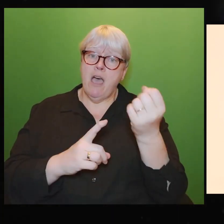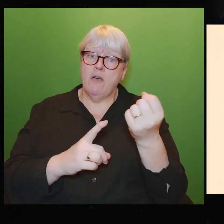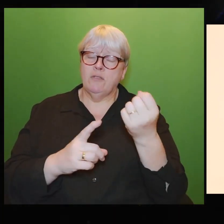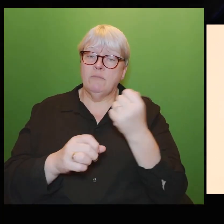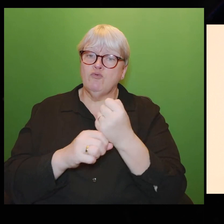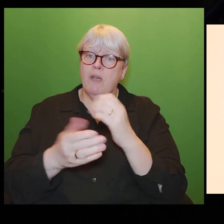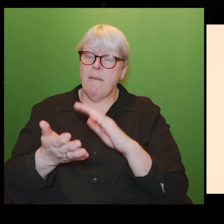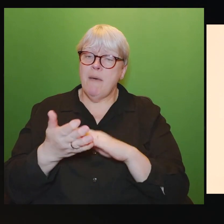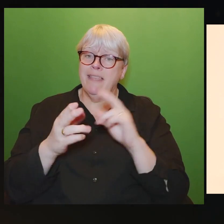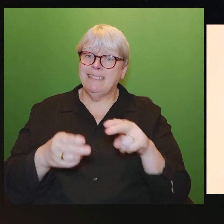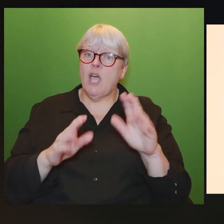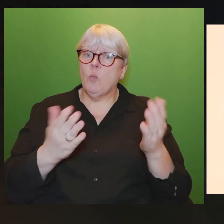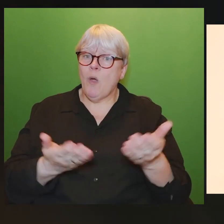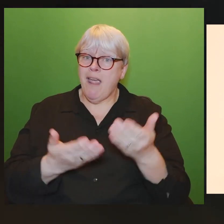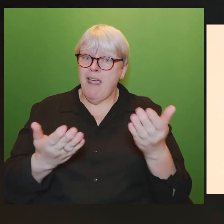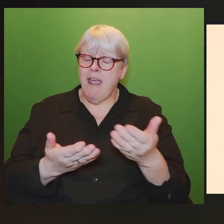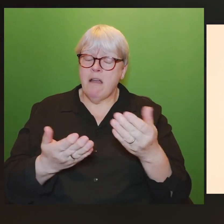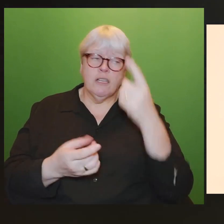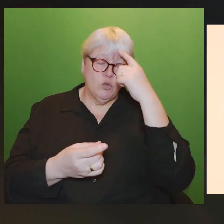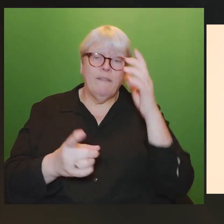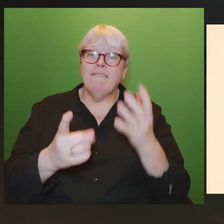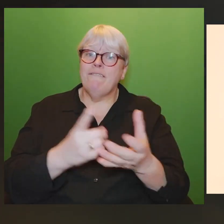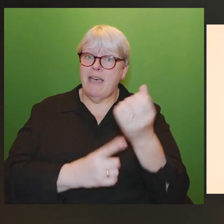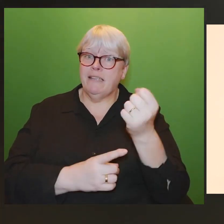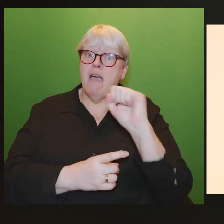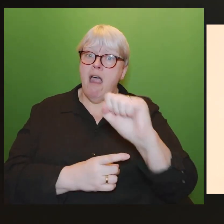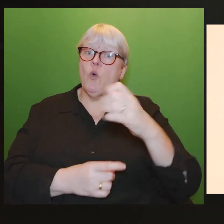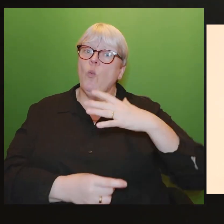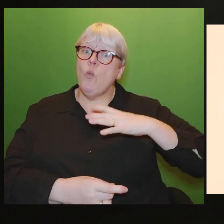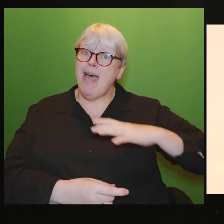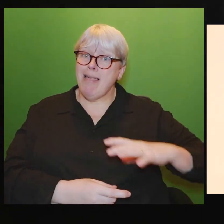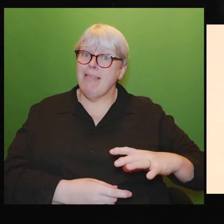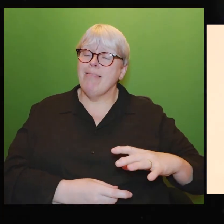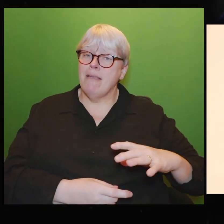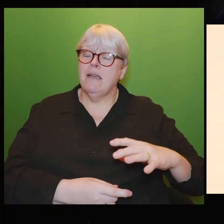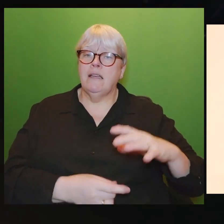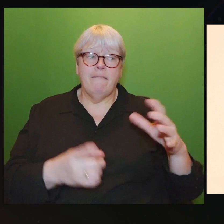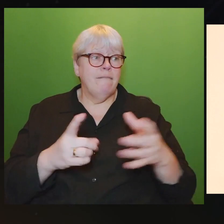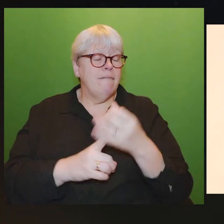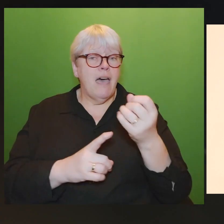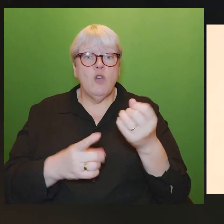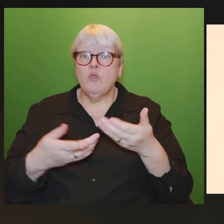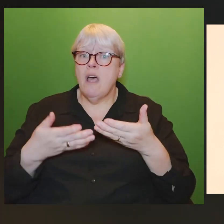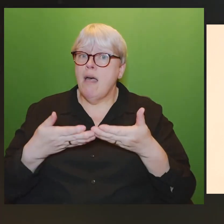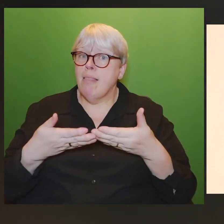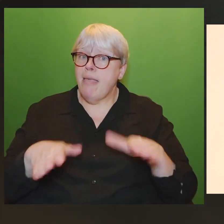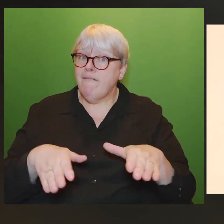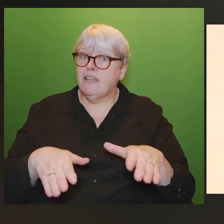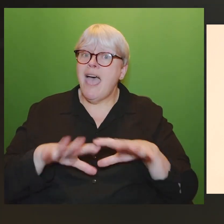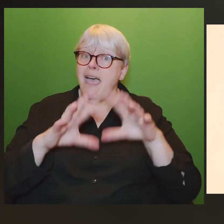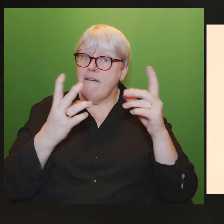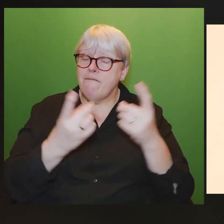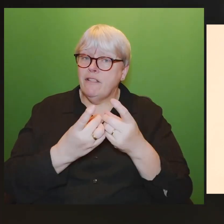contact with this, with the Polish community that had arrived here after the war, and I sensed